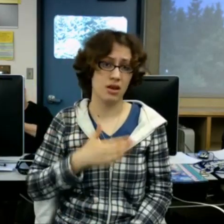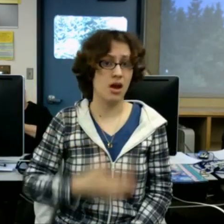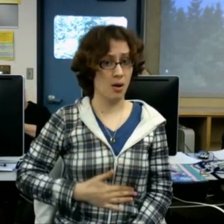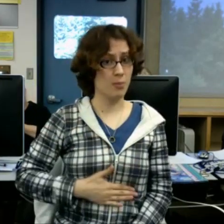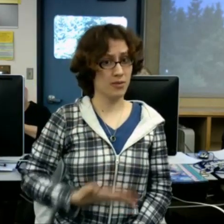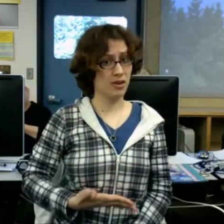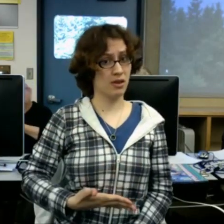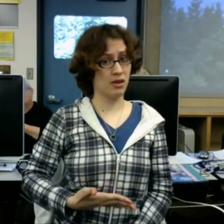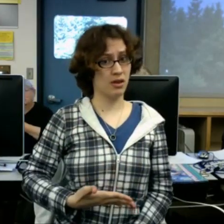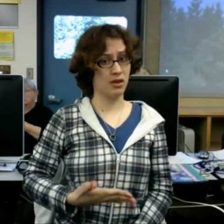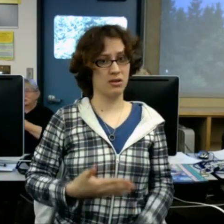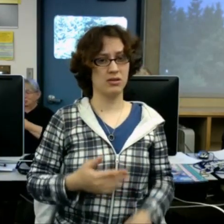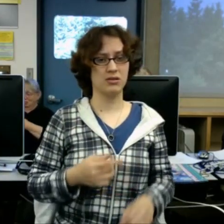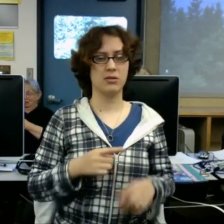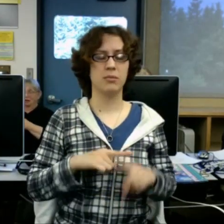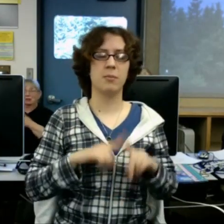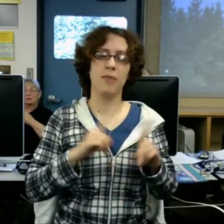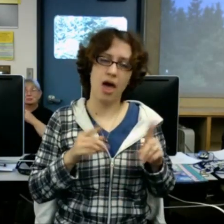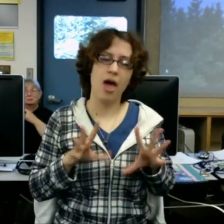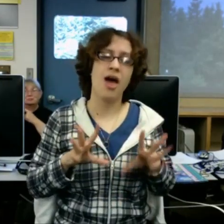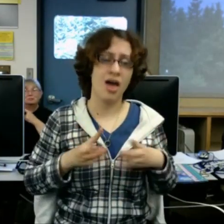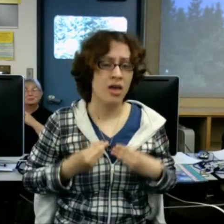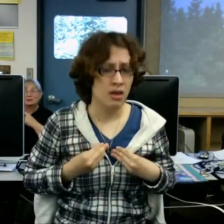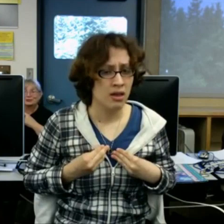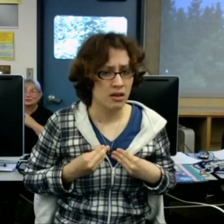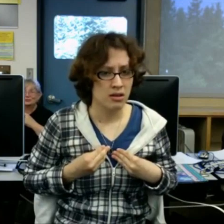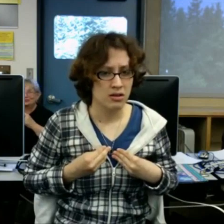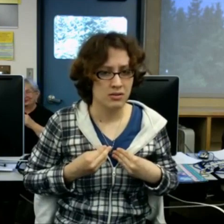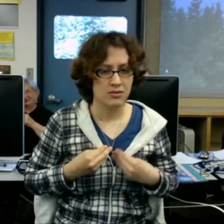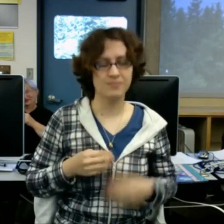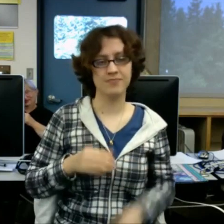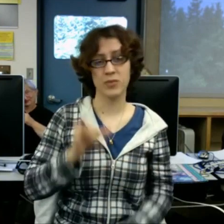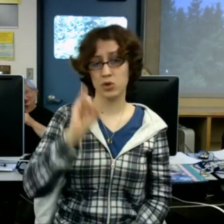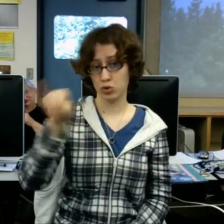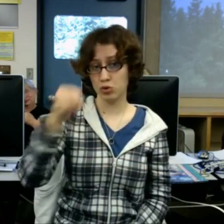Father was upset, but he accepted this.